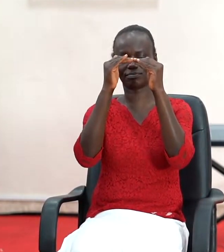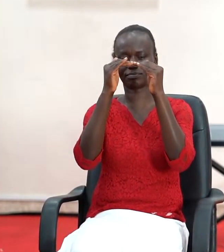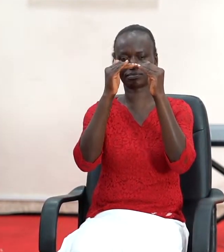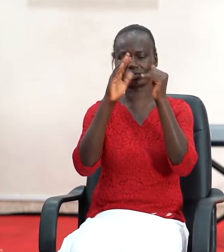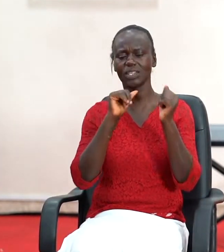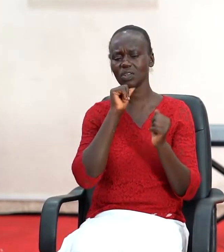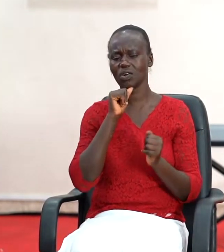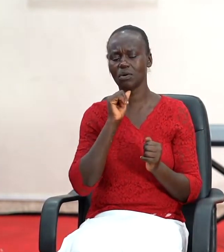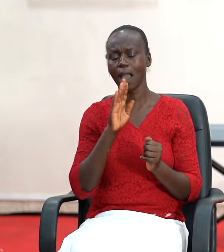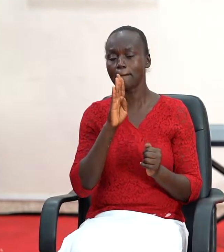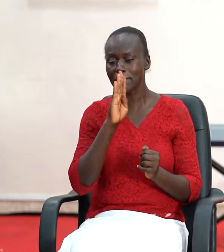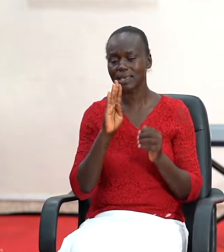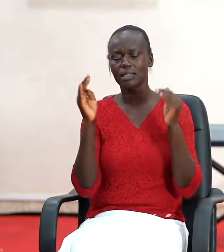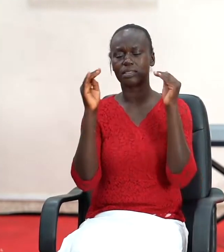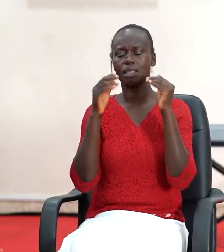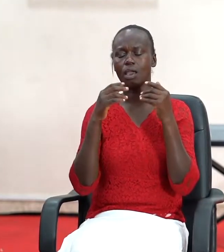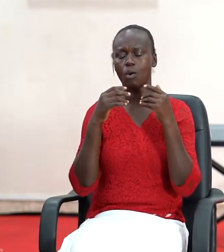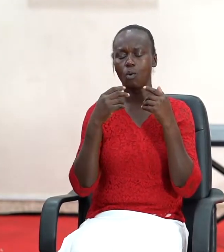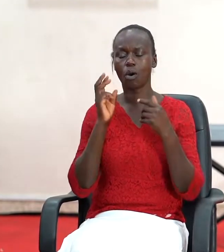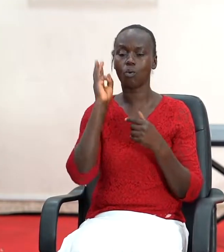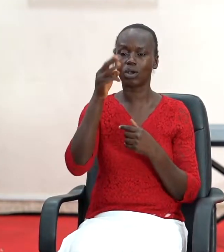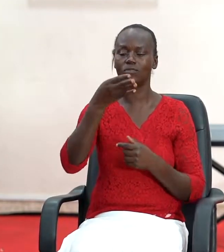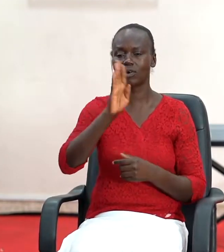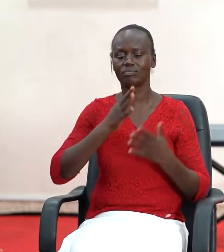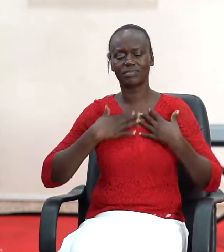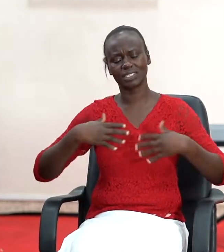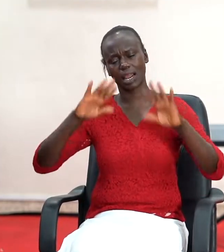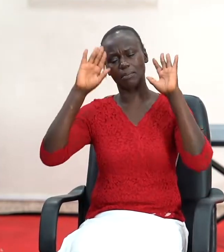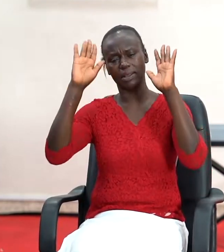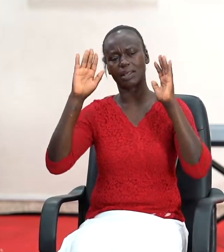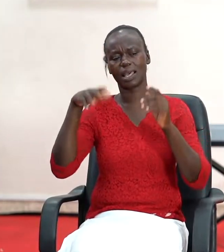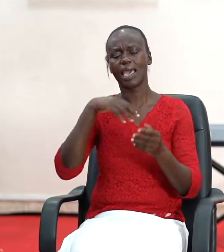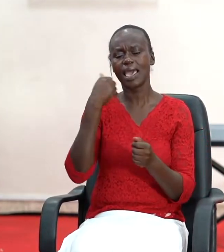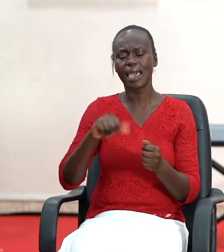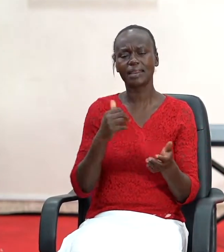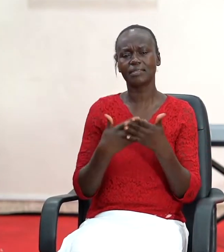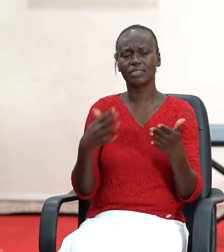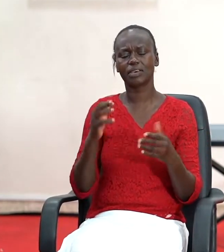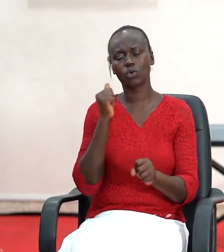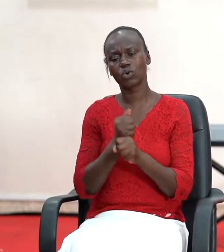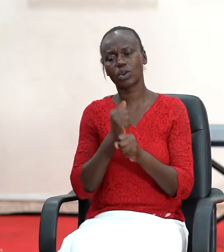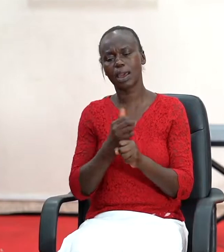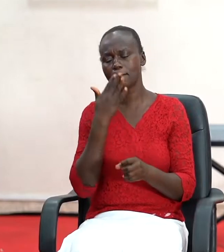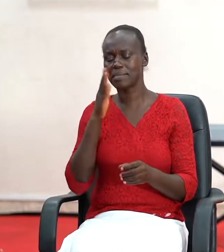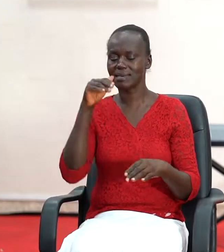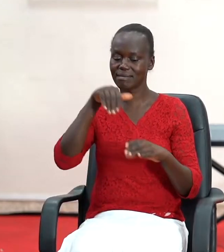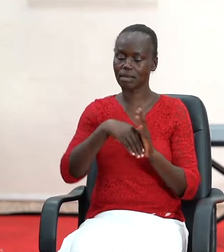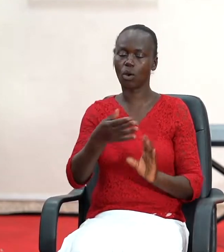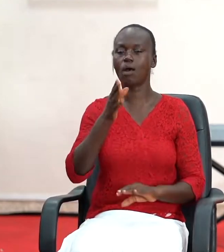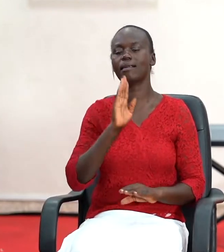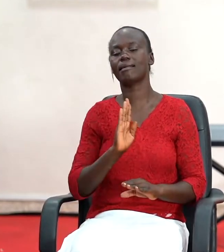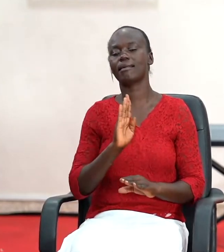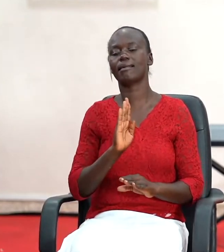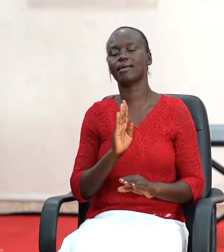tu katika will ya God. Be submissive to the will of God. Kila kitu unafanya, ukuwe tu ndani ya God. Ukuwe tu ndani ya